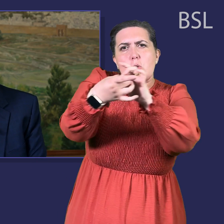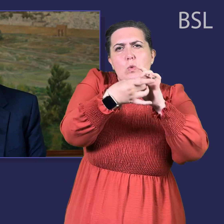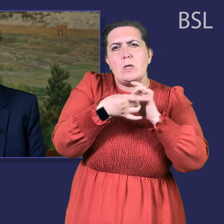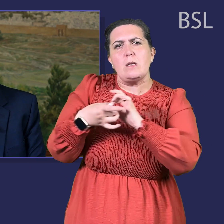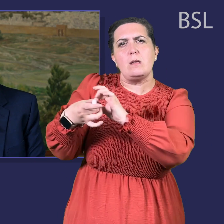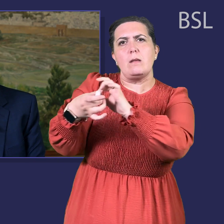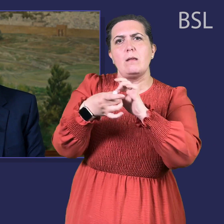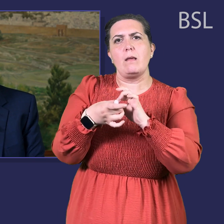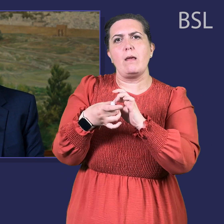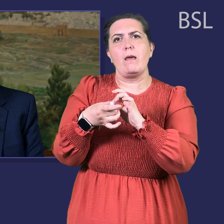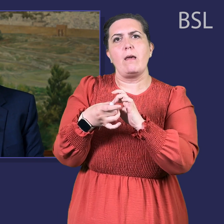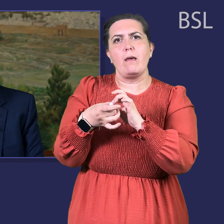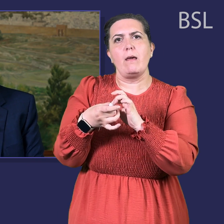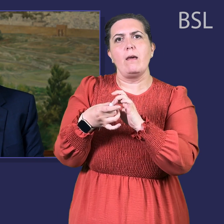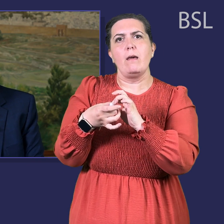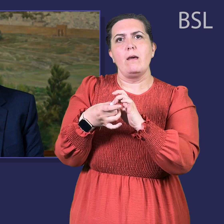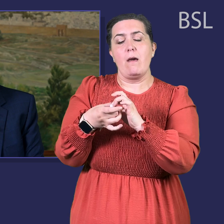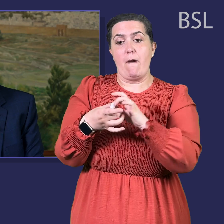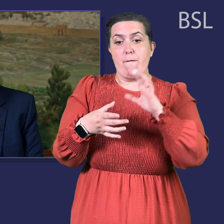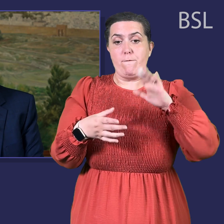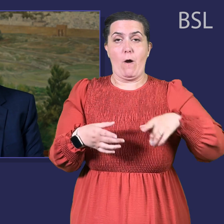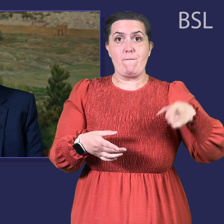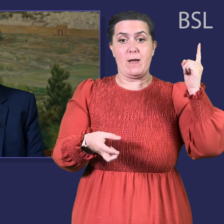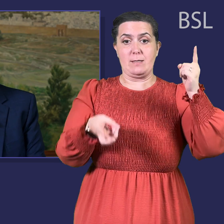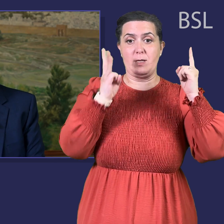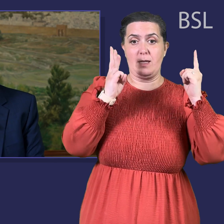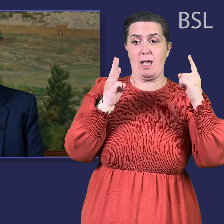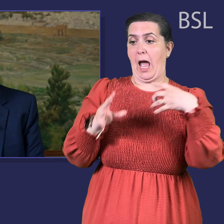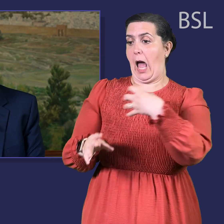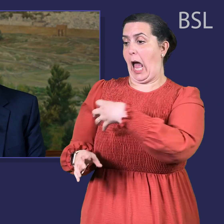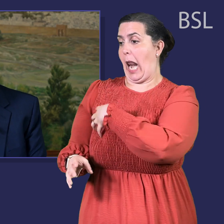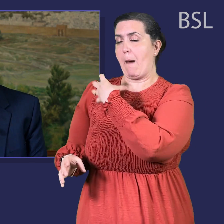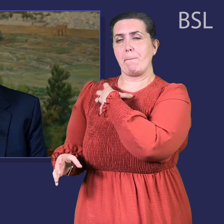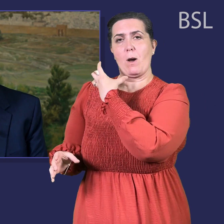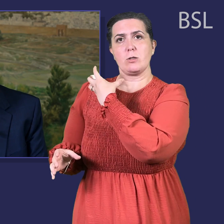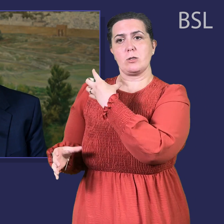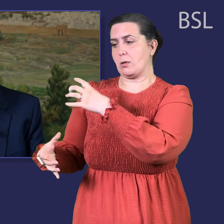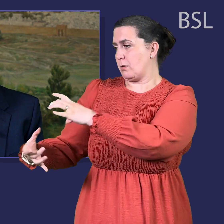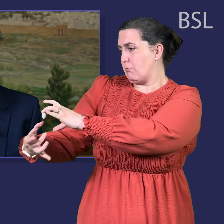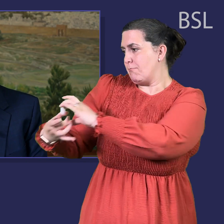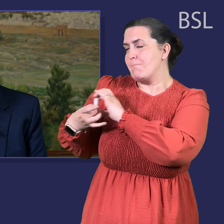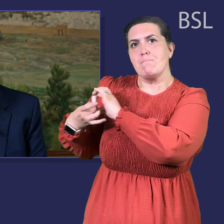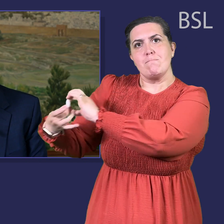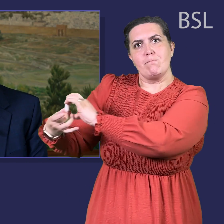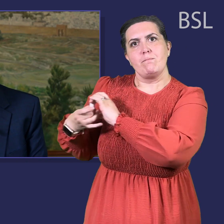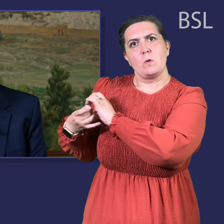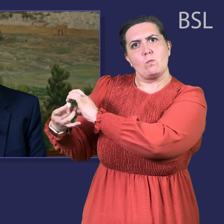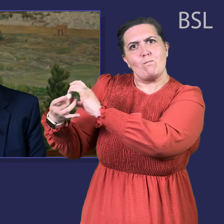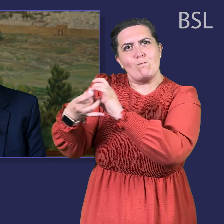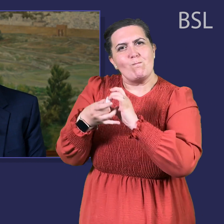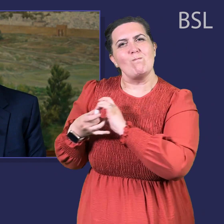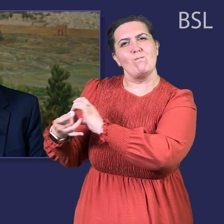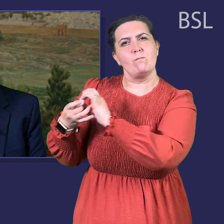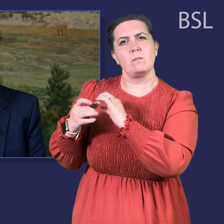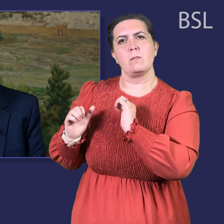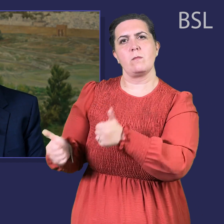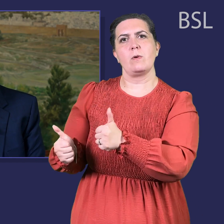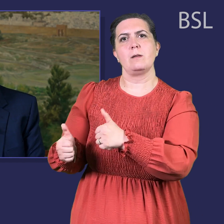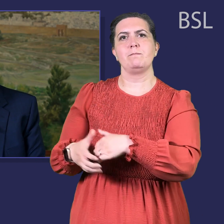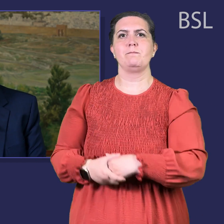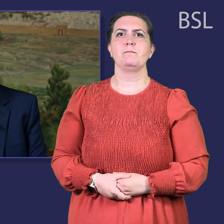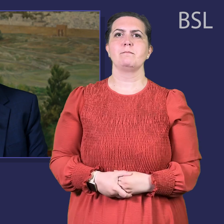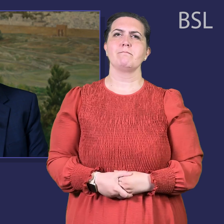unity that Russell M. Nelson maintained between the First Presidency and the Quorum of the 12